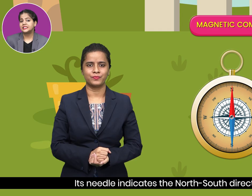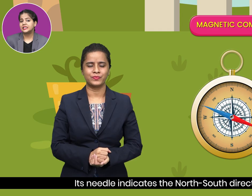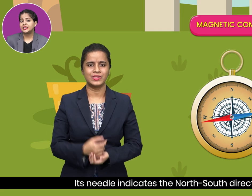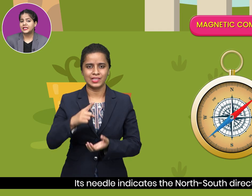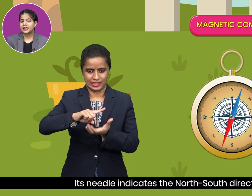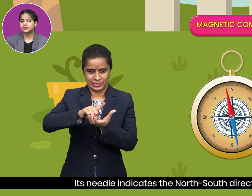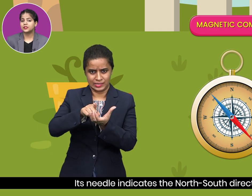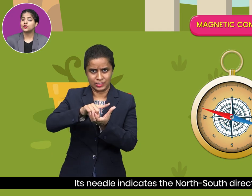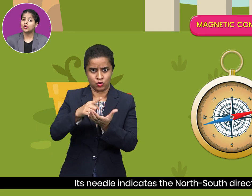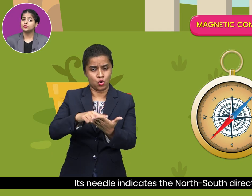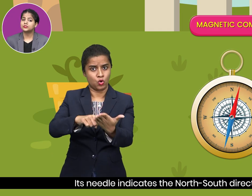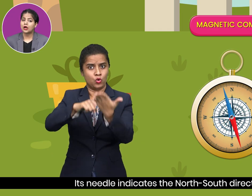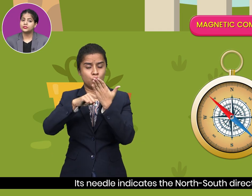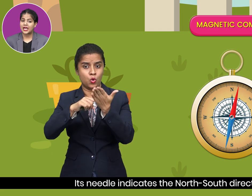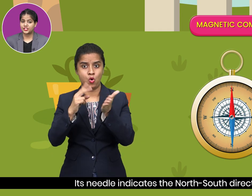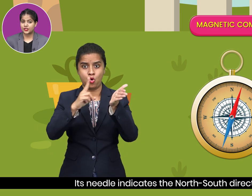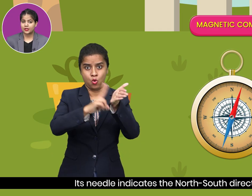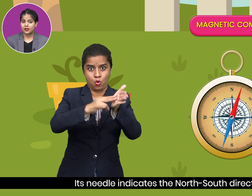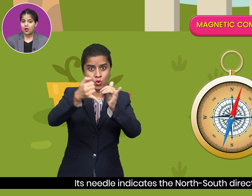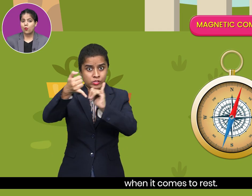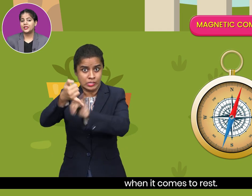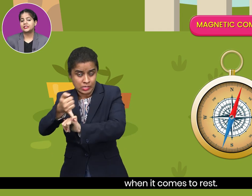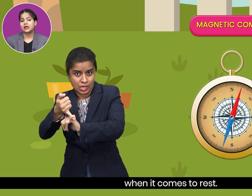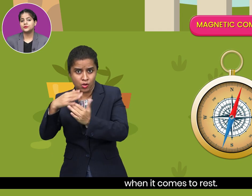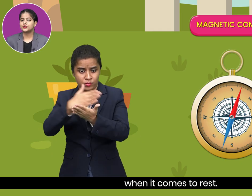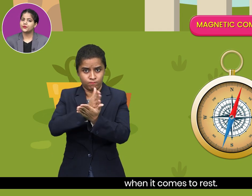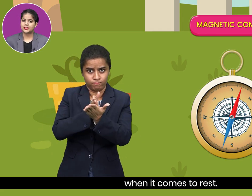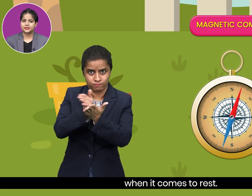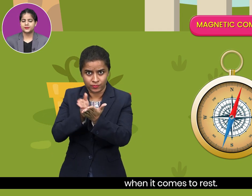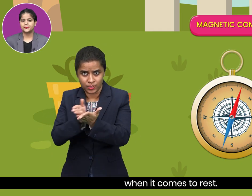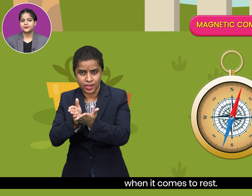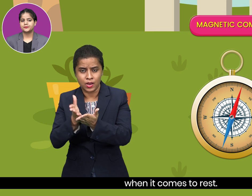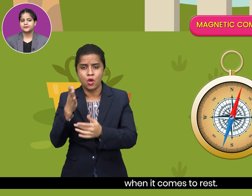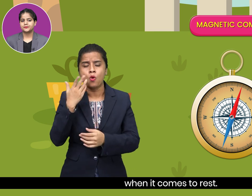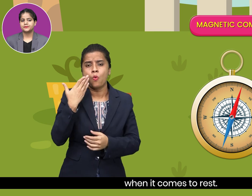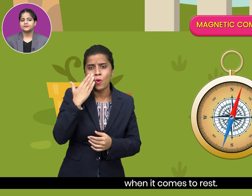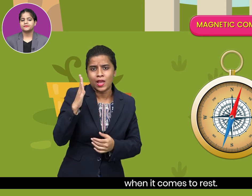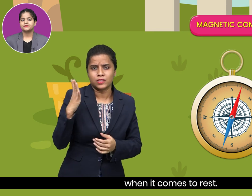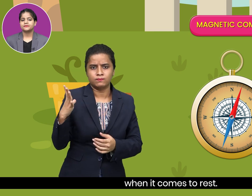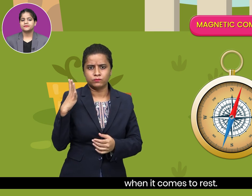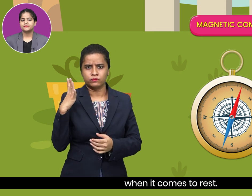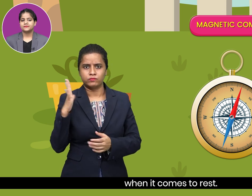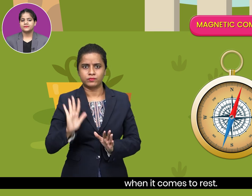Its needle indicates the north to south direction when it comes to rest.